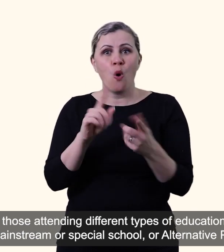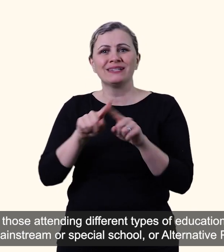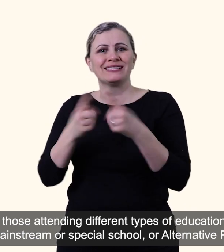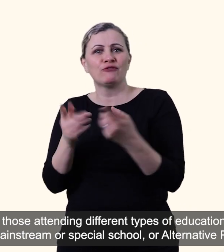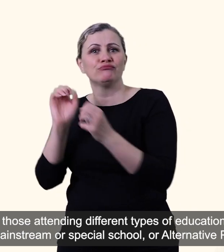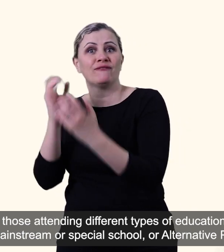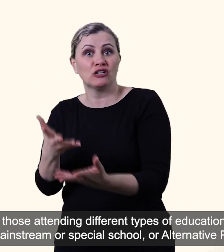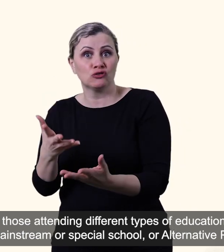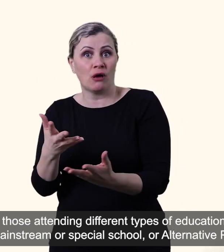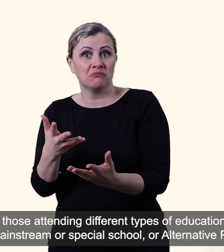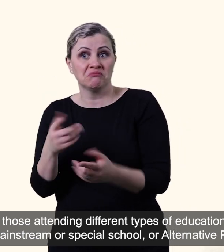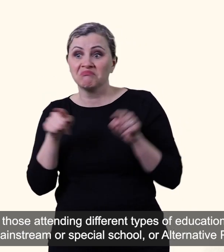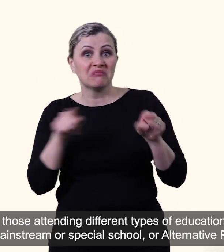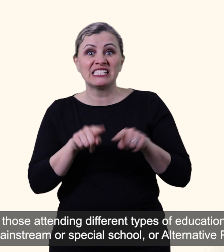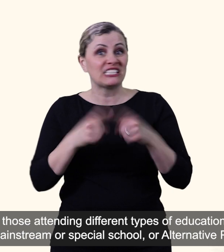provision.